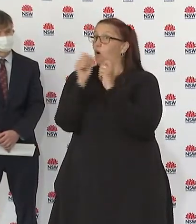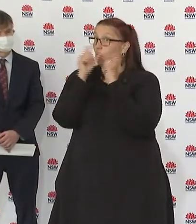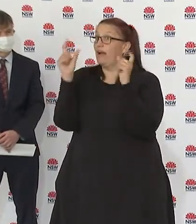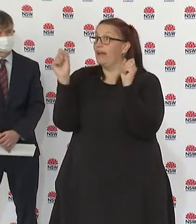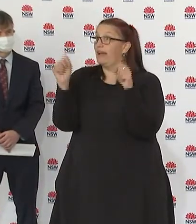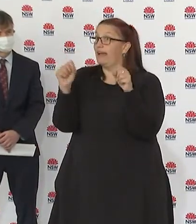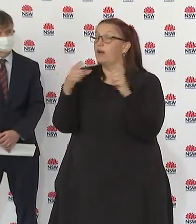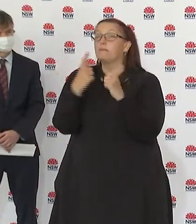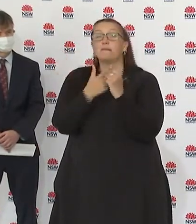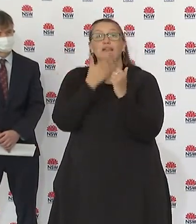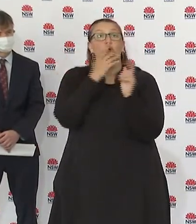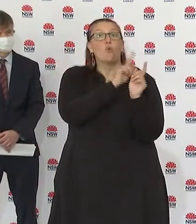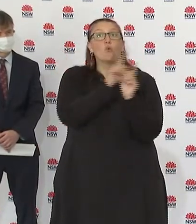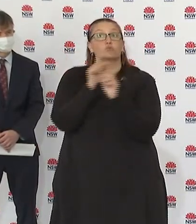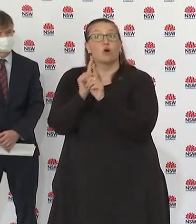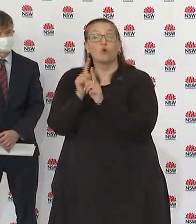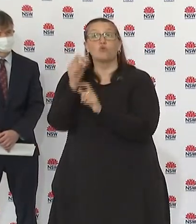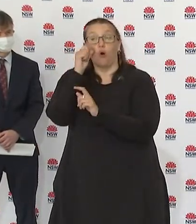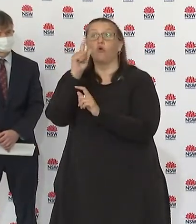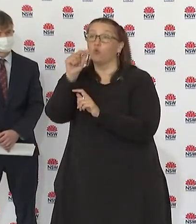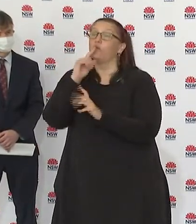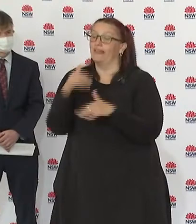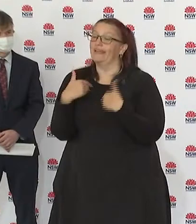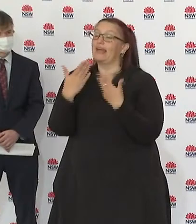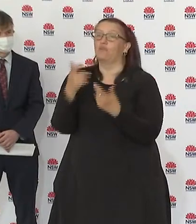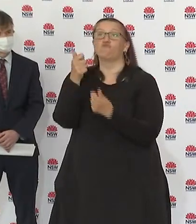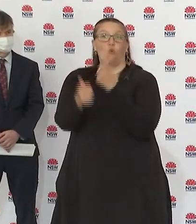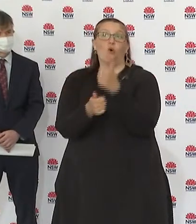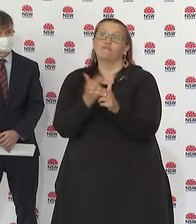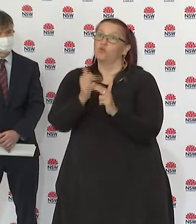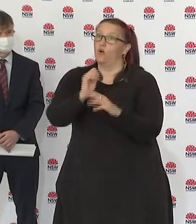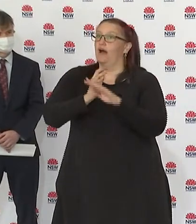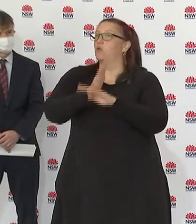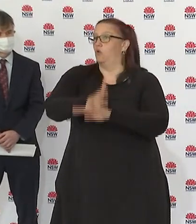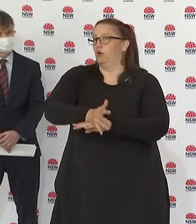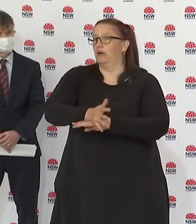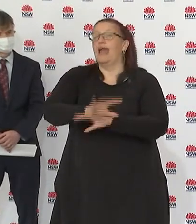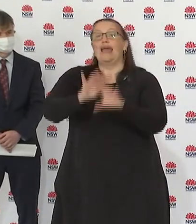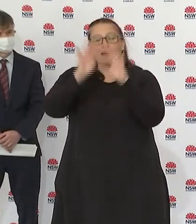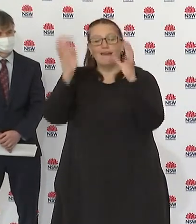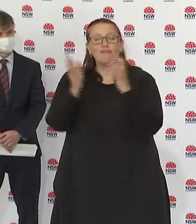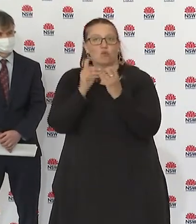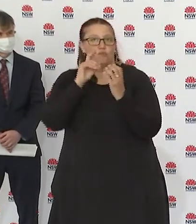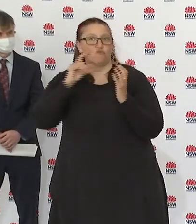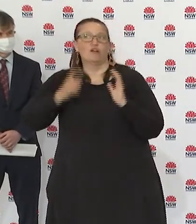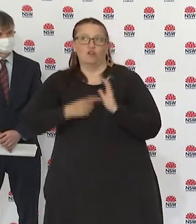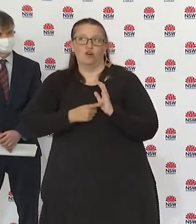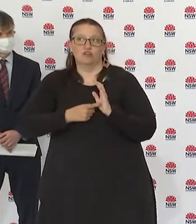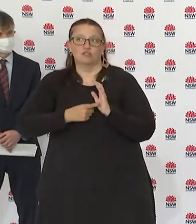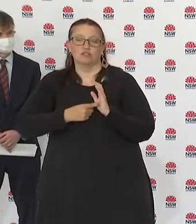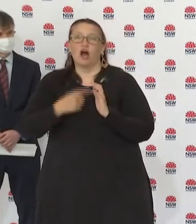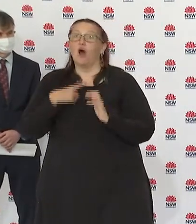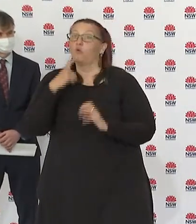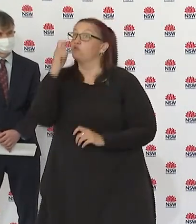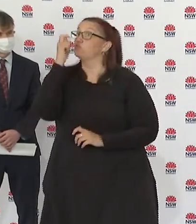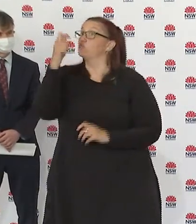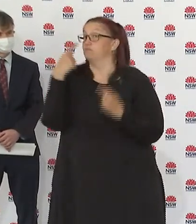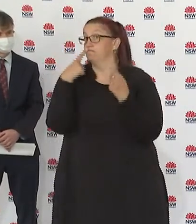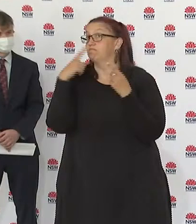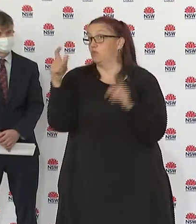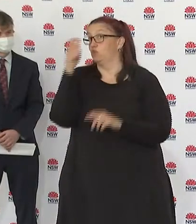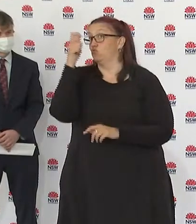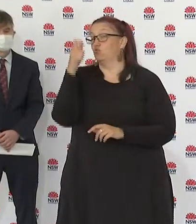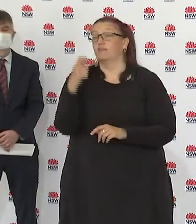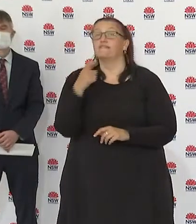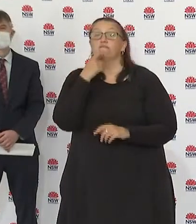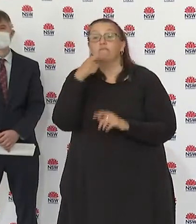for principals and teachers who put those hard yards in. So please know that all is being recognised, and that I'll have something to say about that positively in the